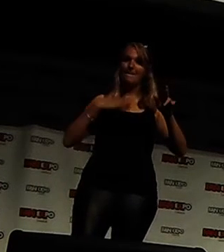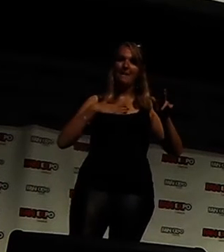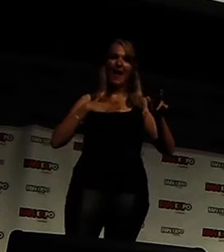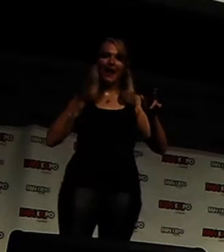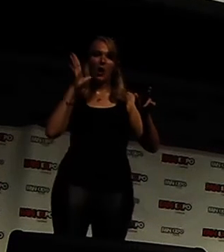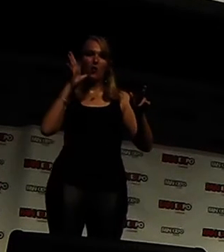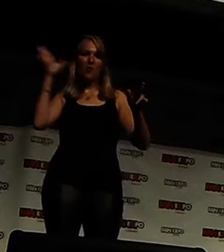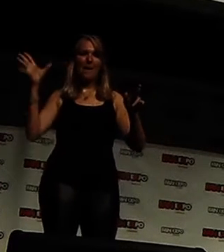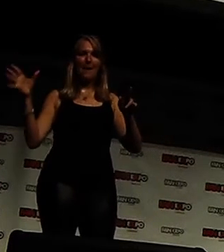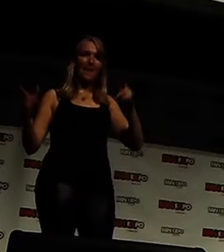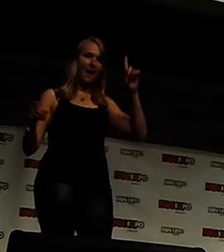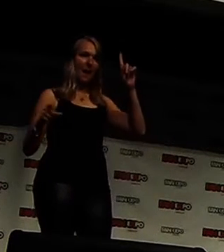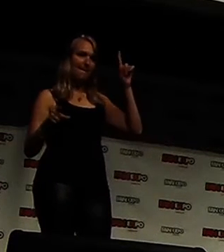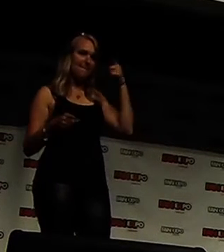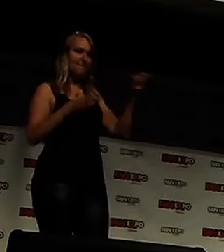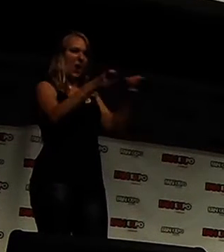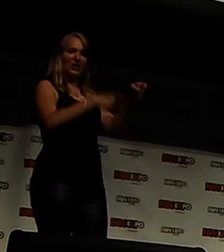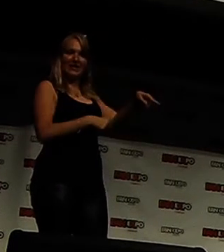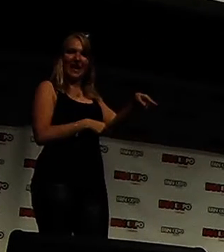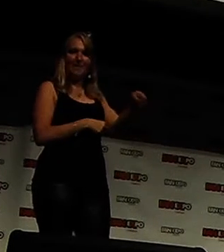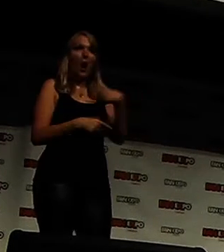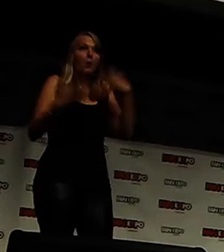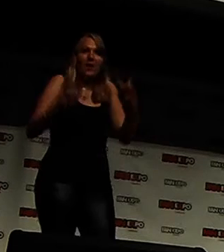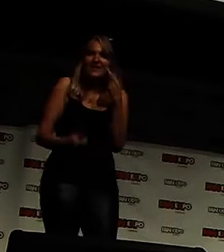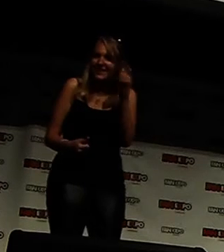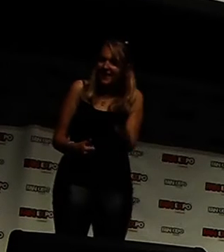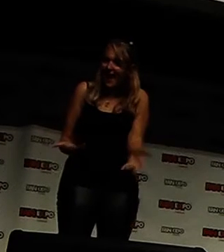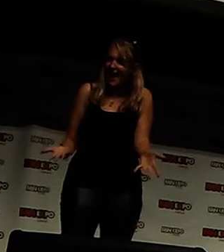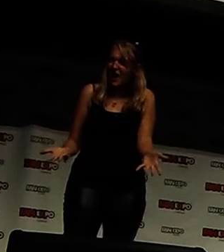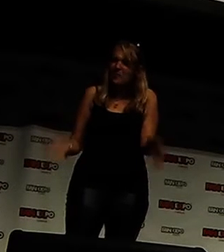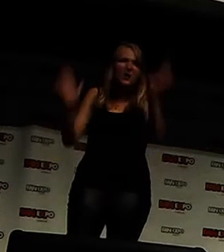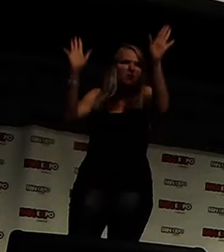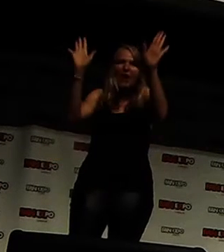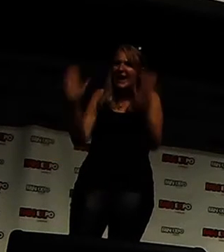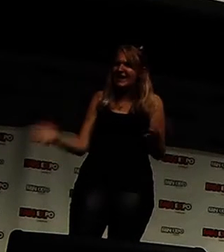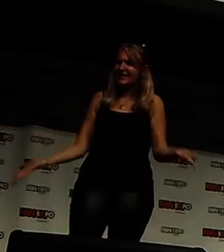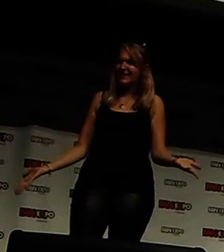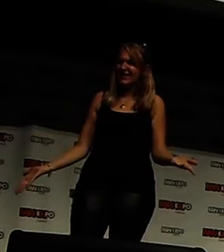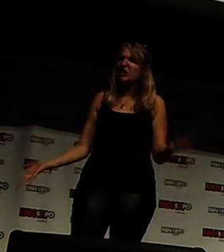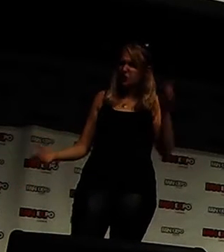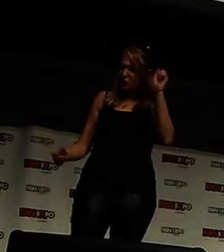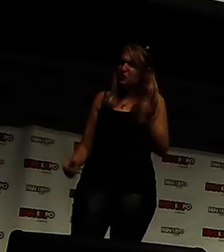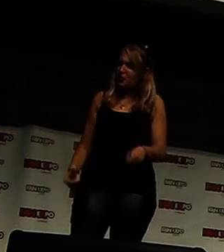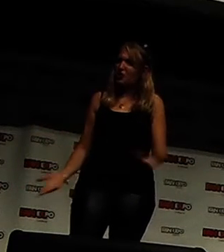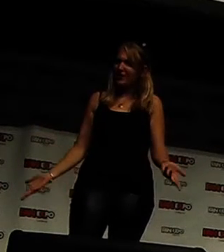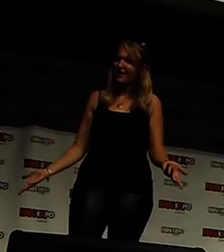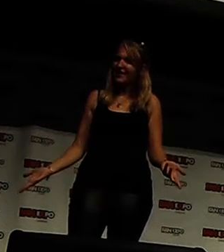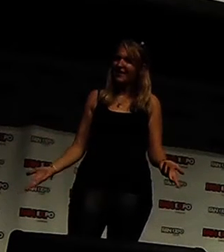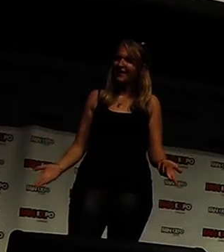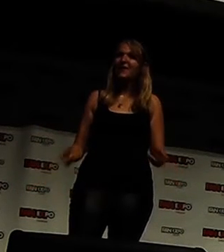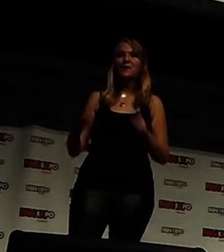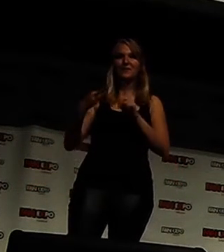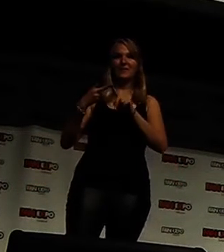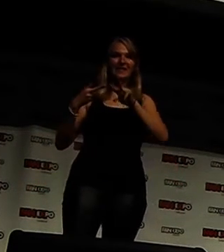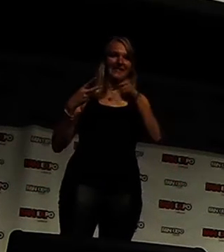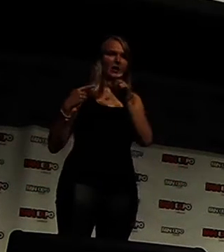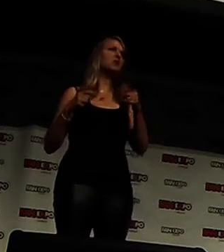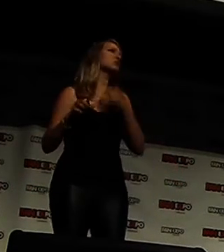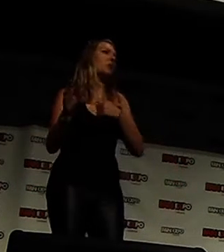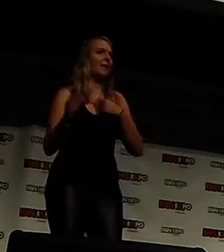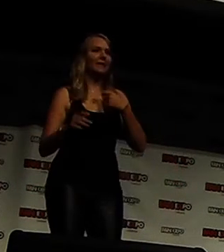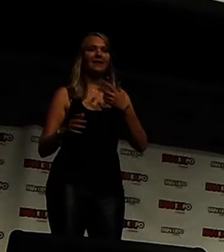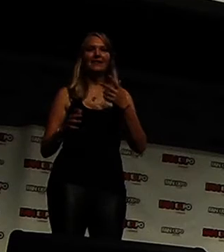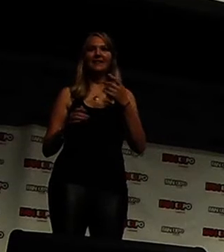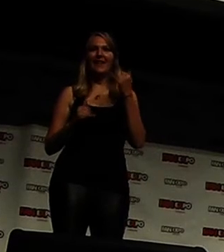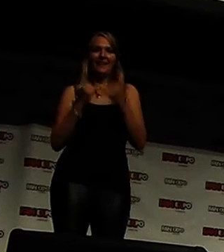dad. It'd be great. It'd be brilliant. She should totally be on the TARDIS. And second question, sorry guys, last